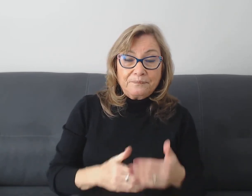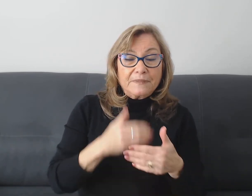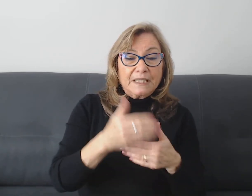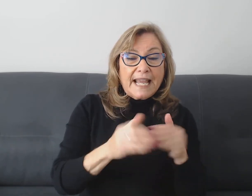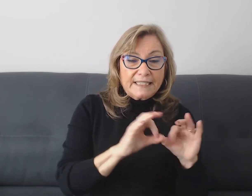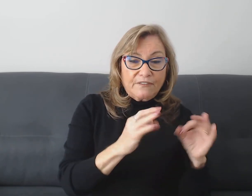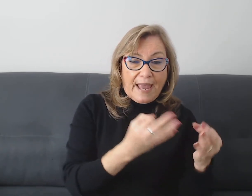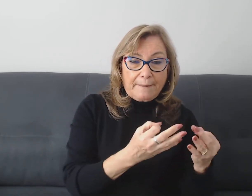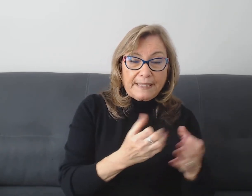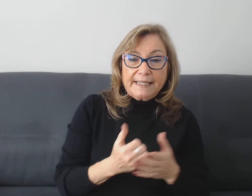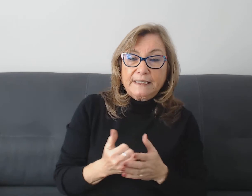Hold,